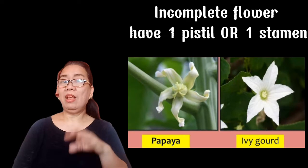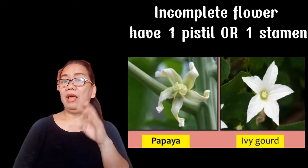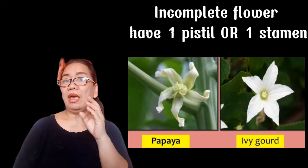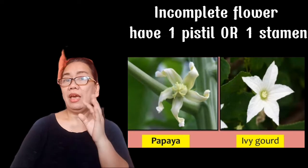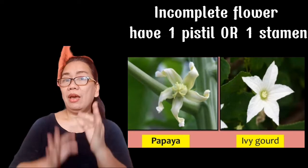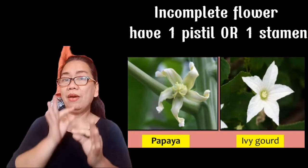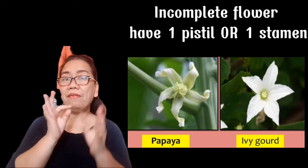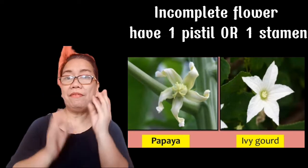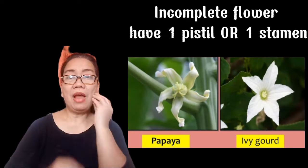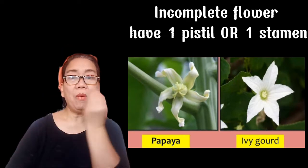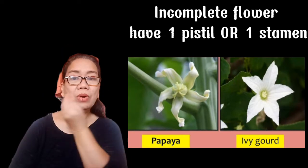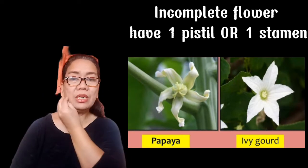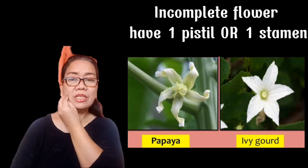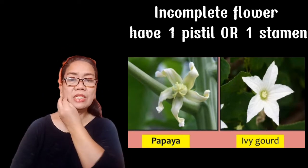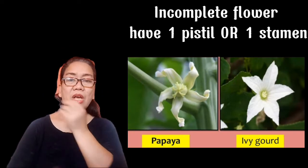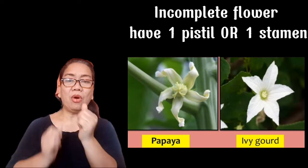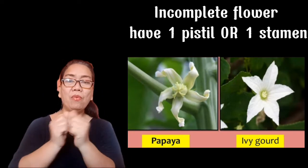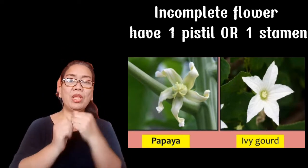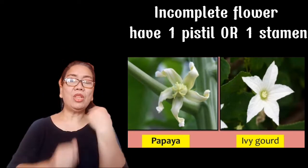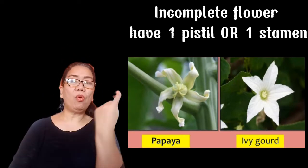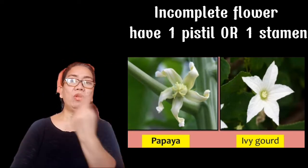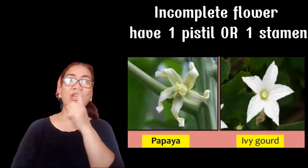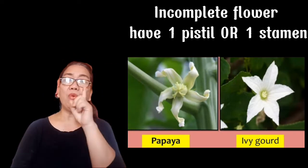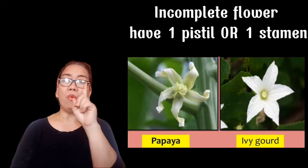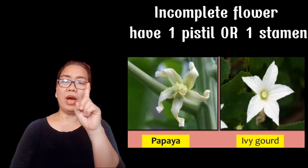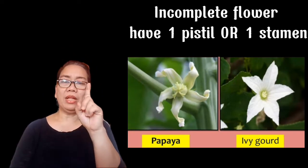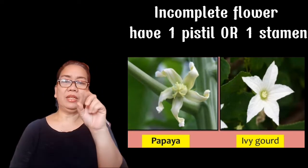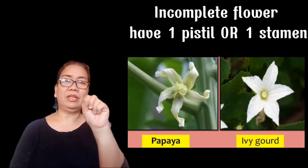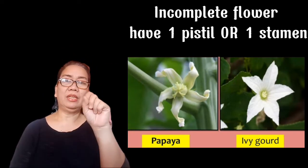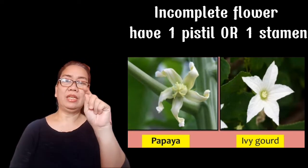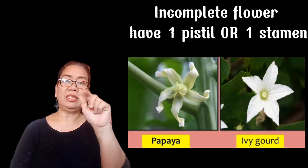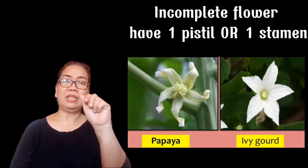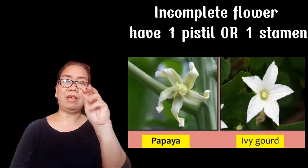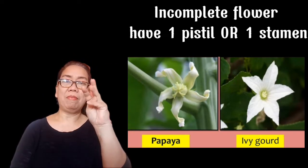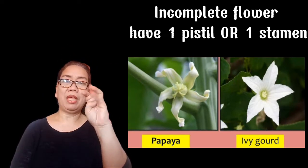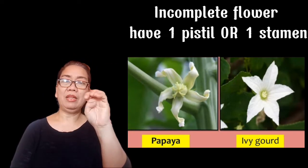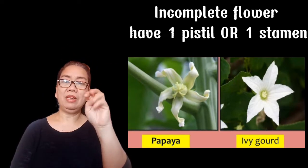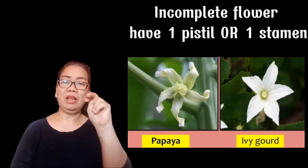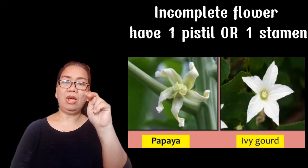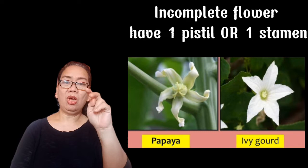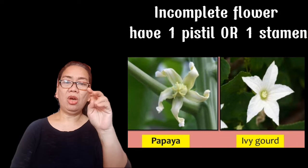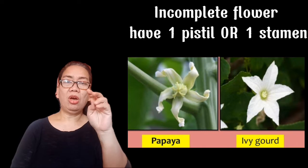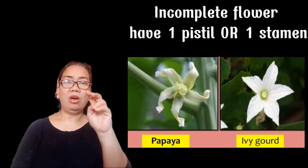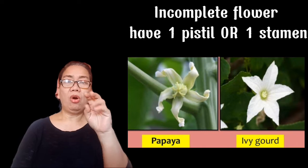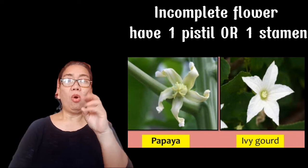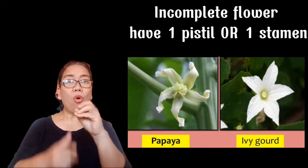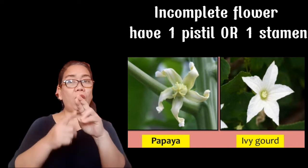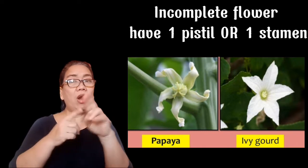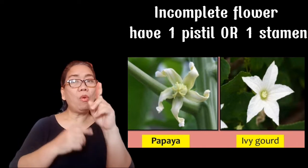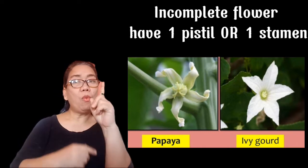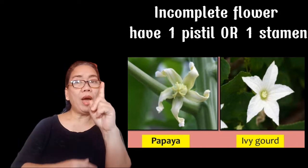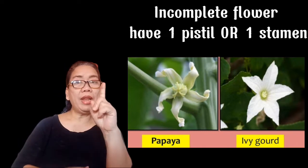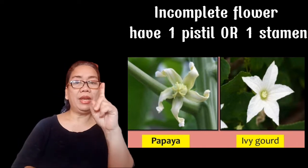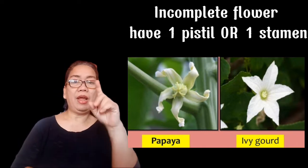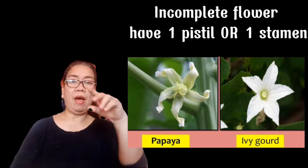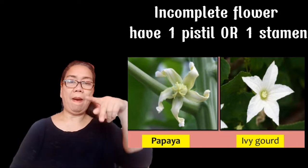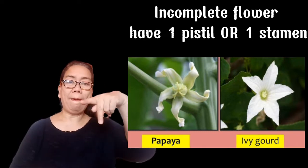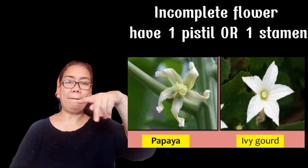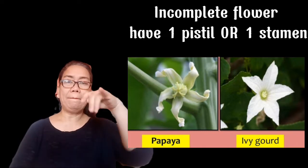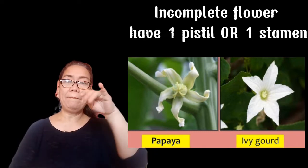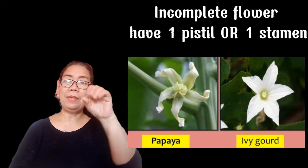while flowers with only one stamen or